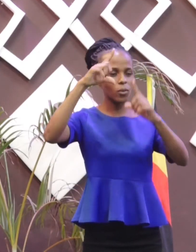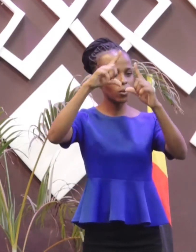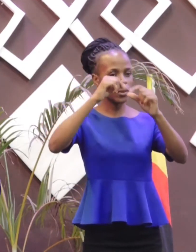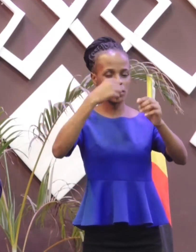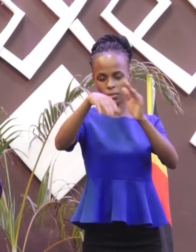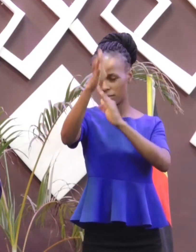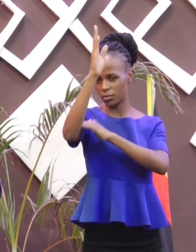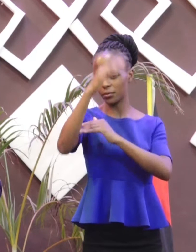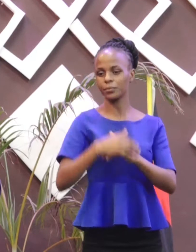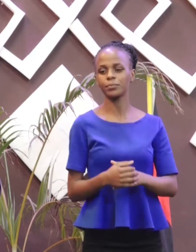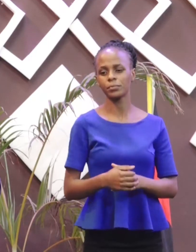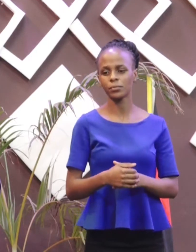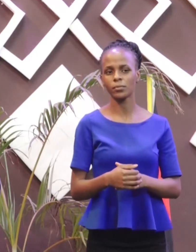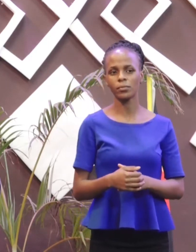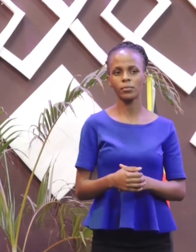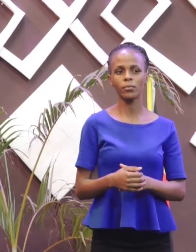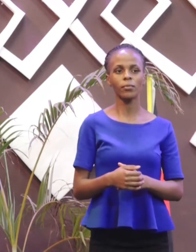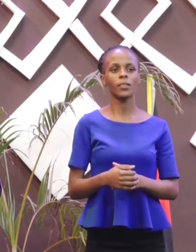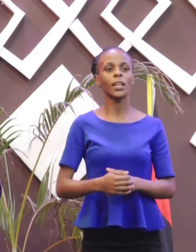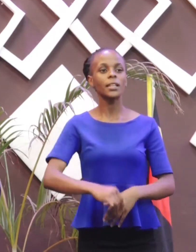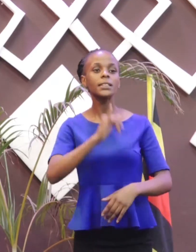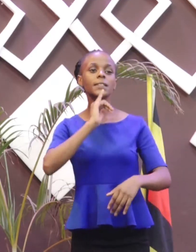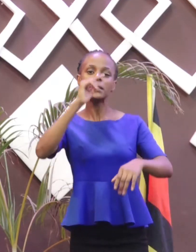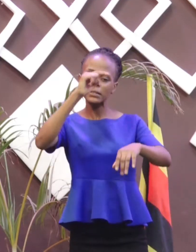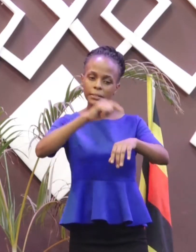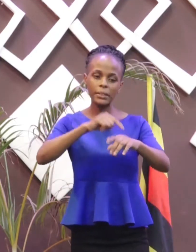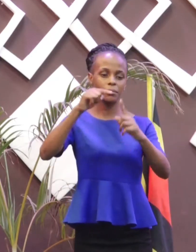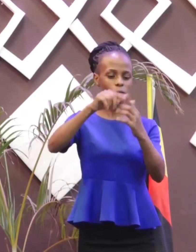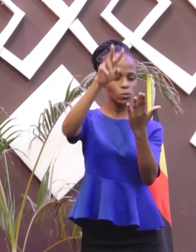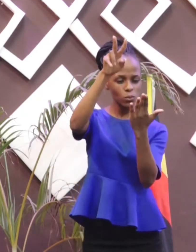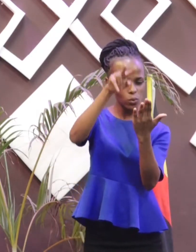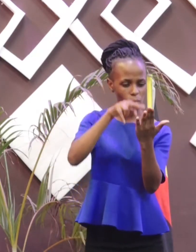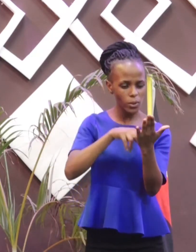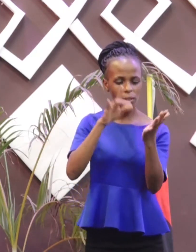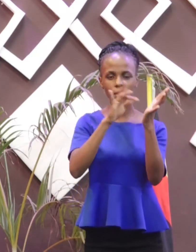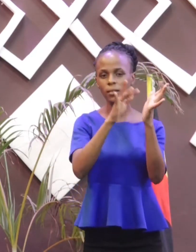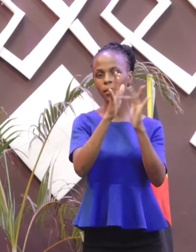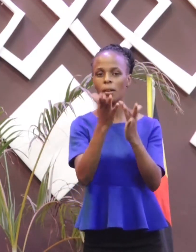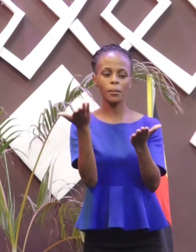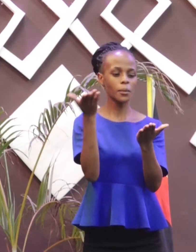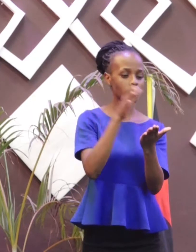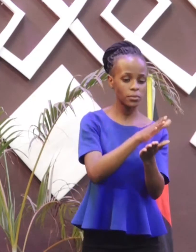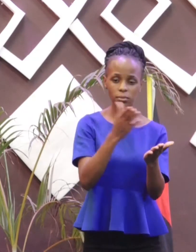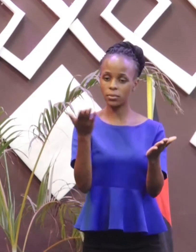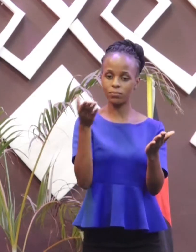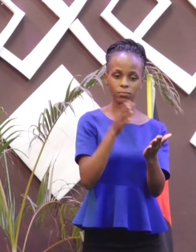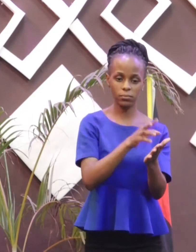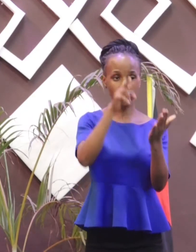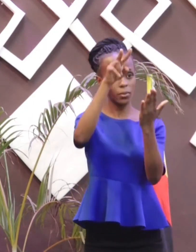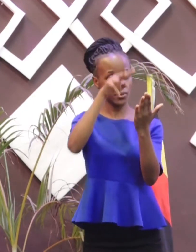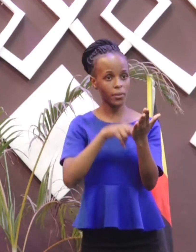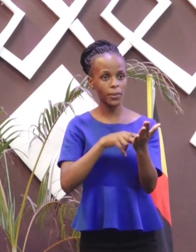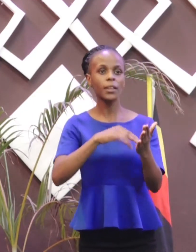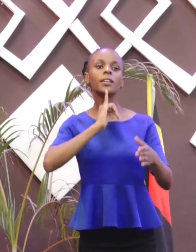gwa Yoswa mulembe gwa kigambo. It is time to read the Bible. Kekasera kikisera tusome Bible. It